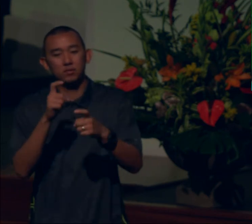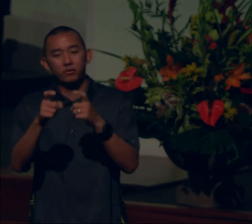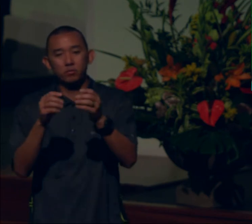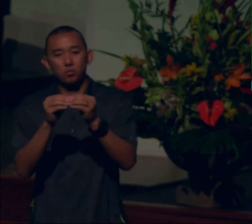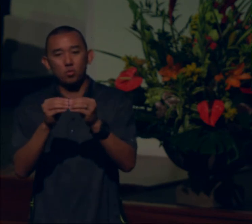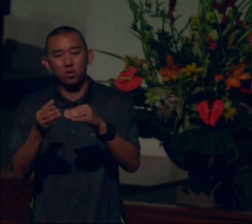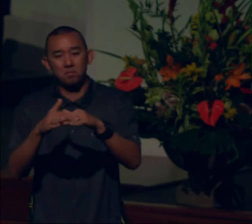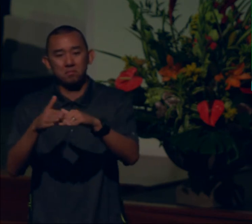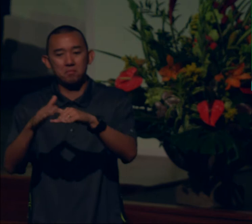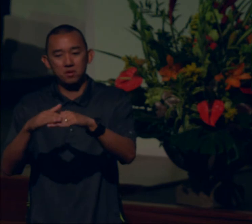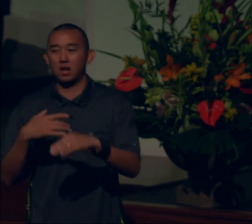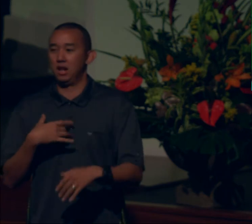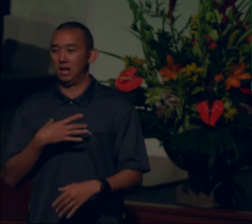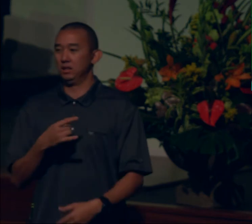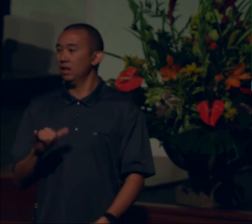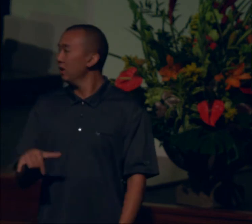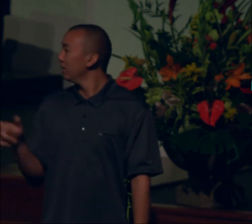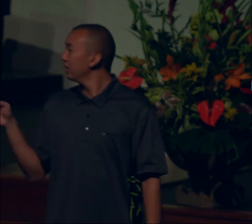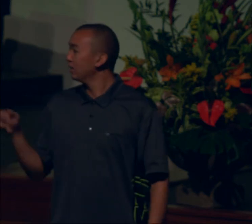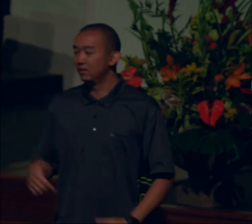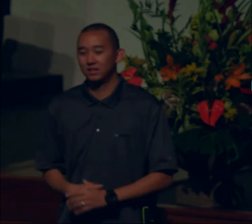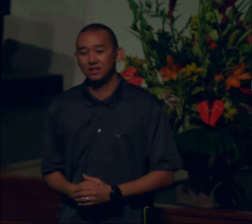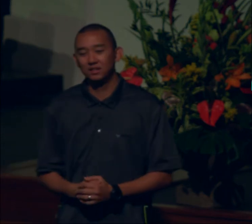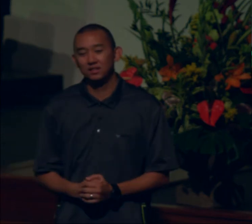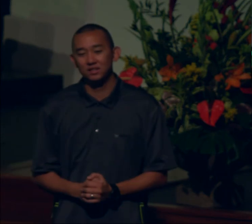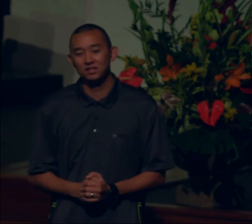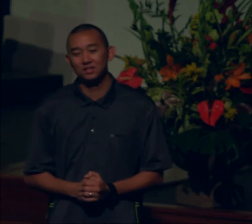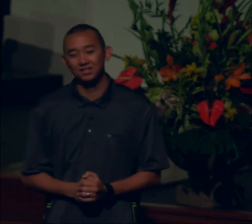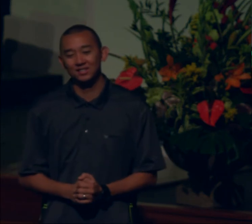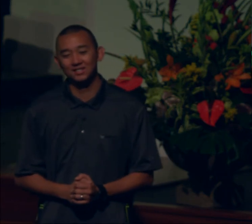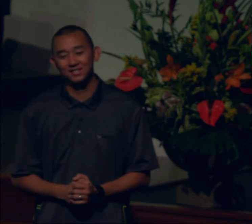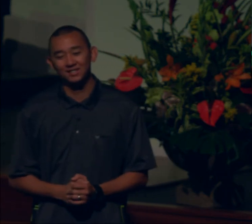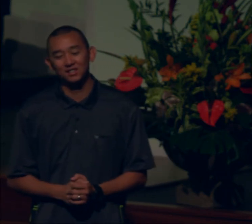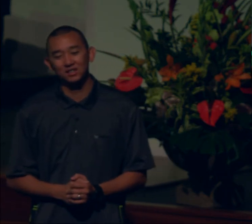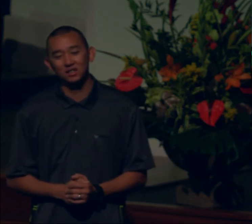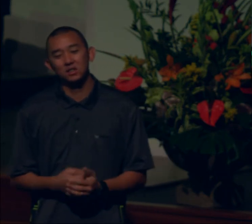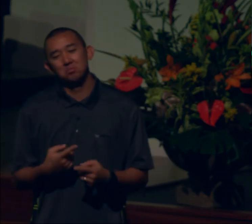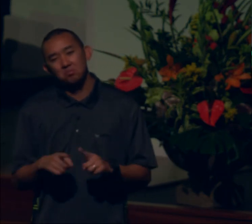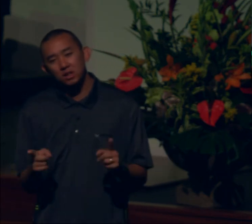that. The Chinese boy over here.